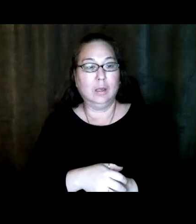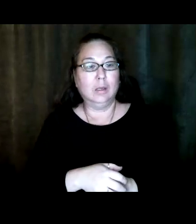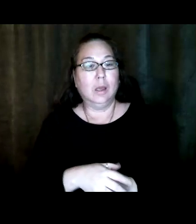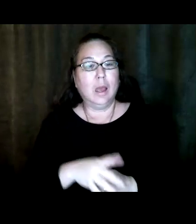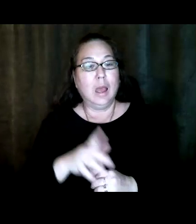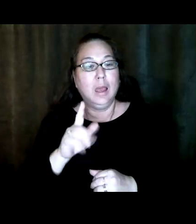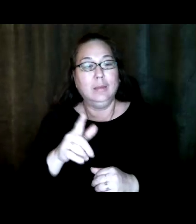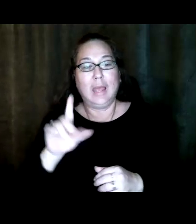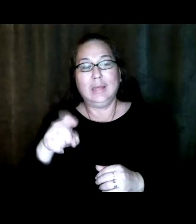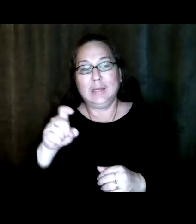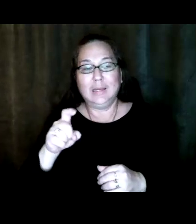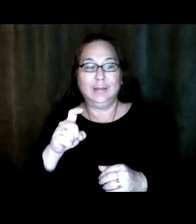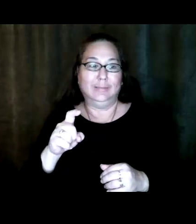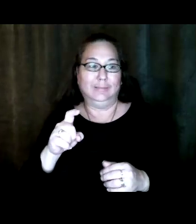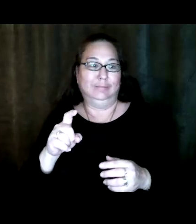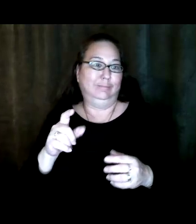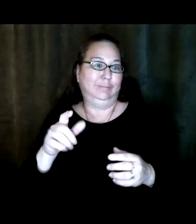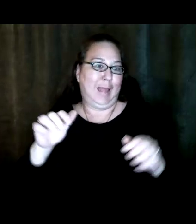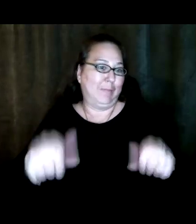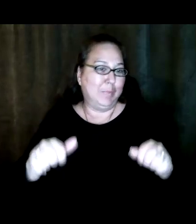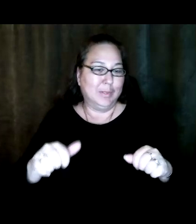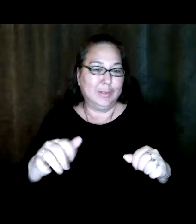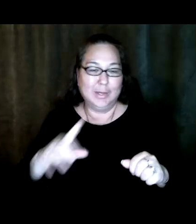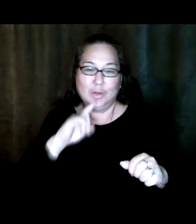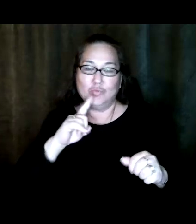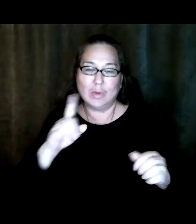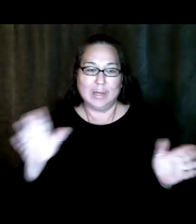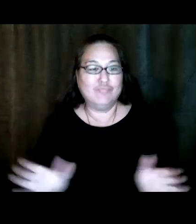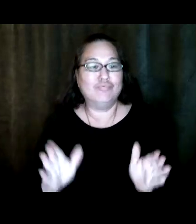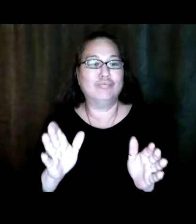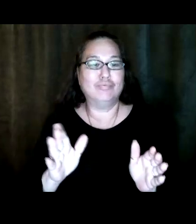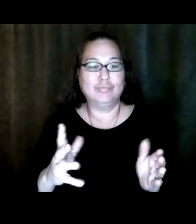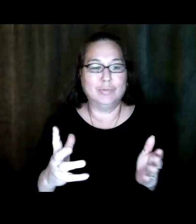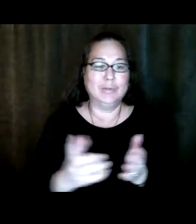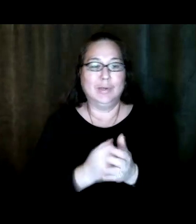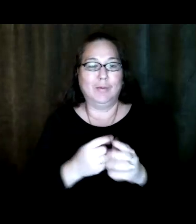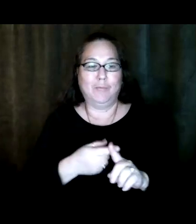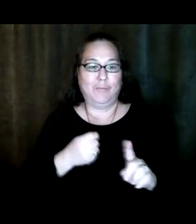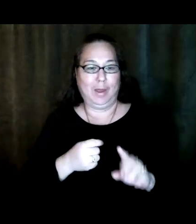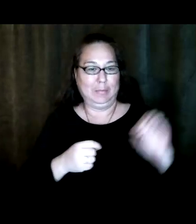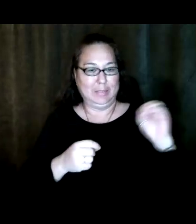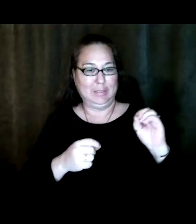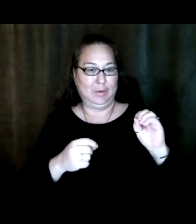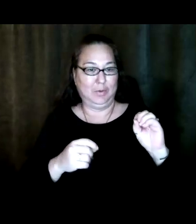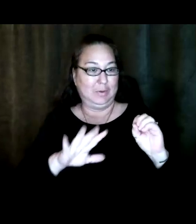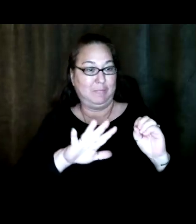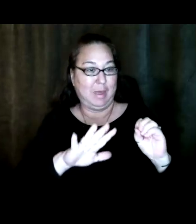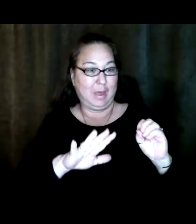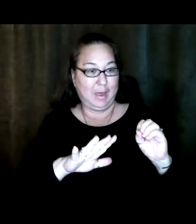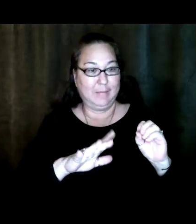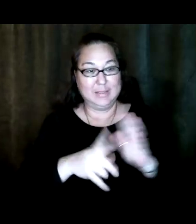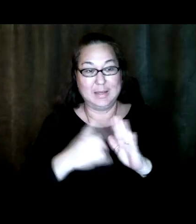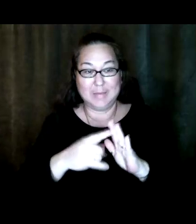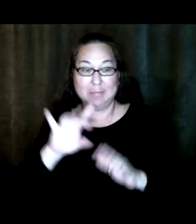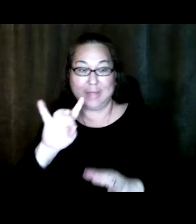the way up to 22 in 2 years is not something mathematically that we are able to do. And then you add